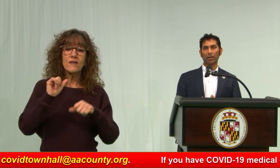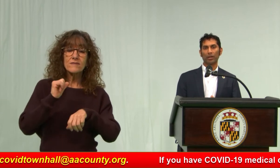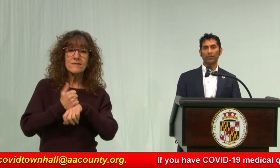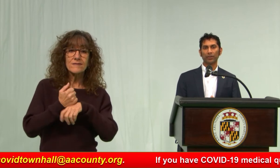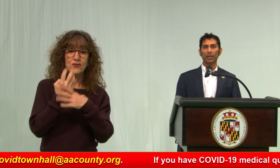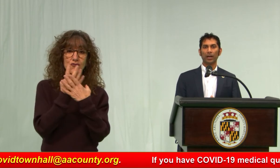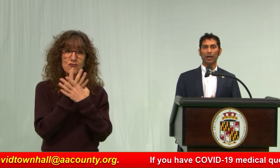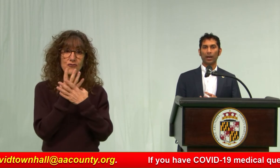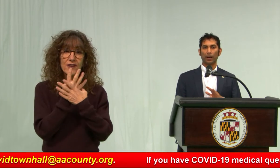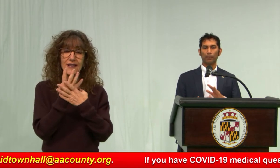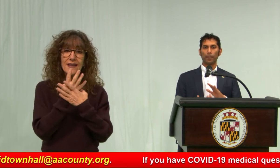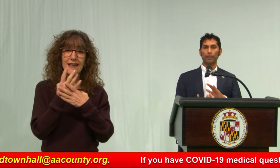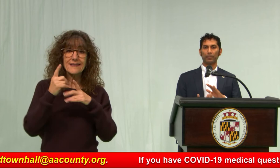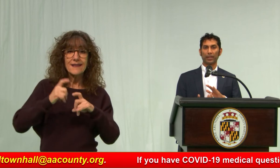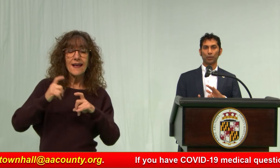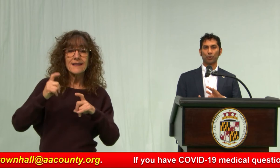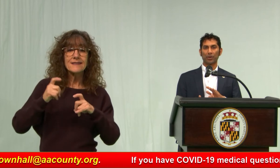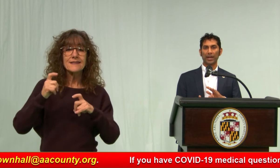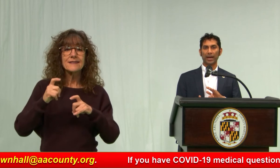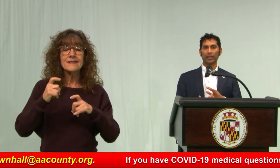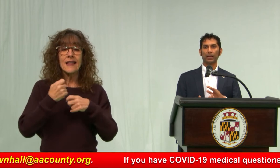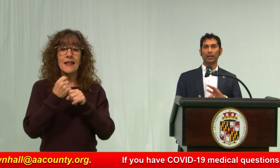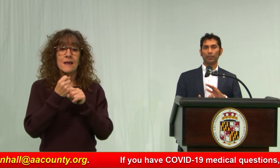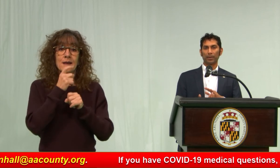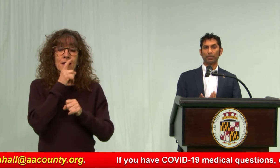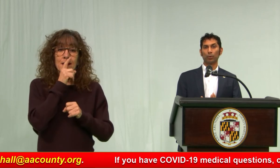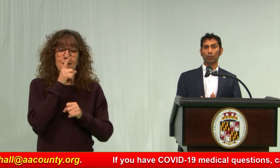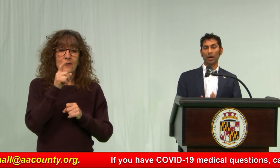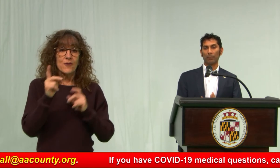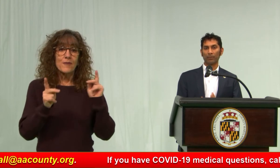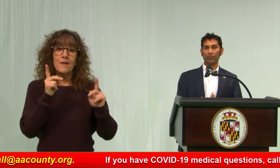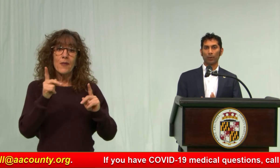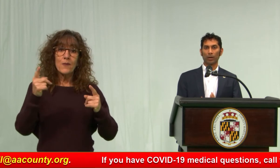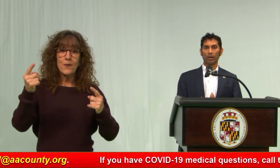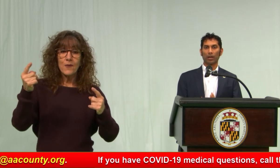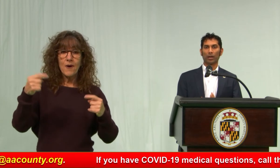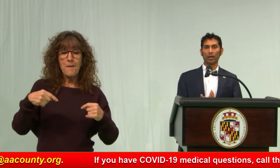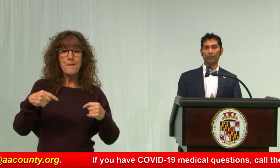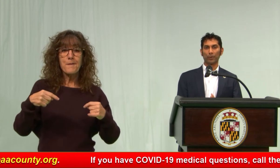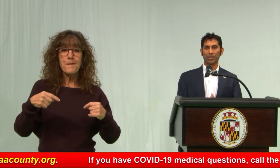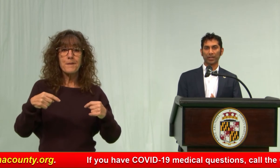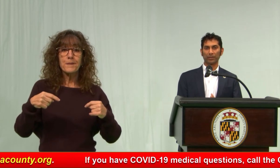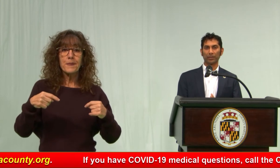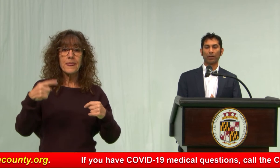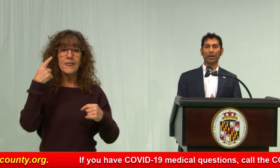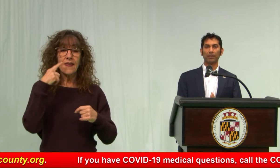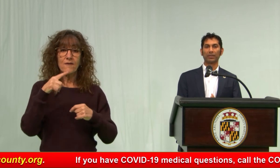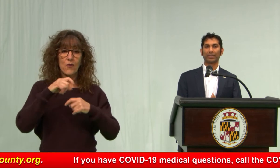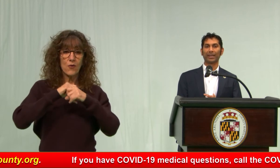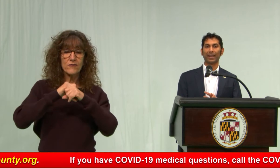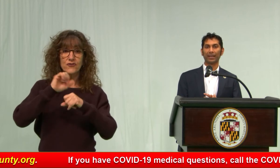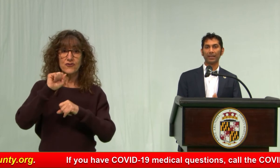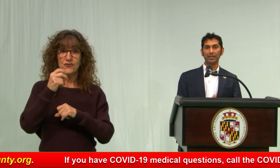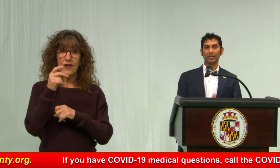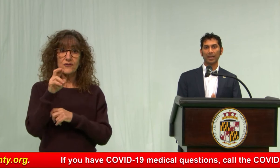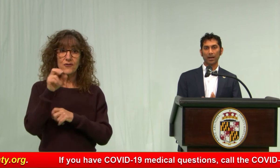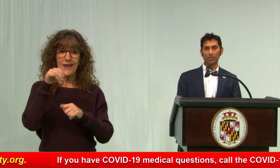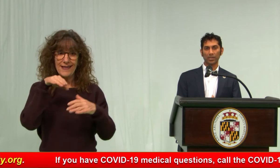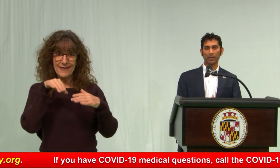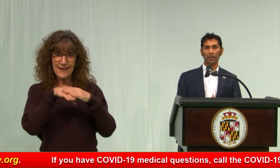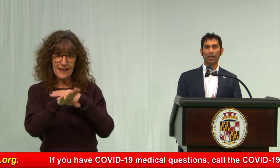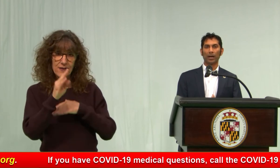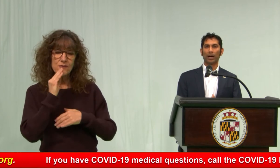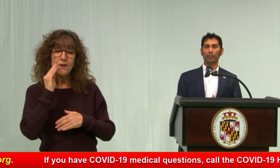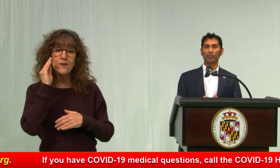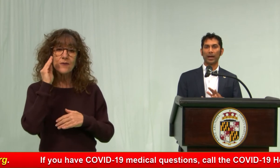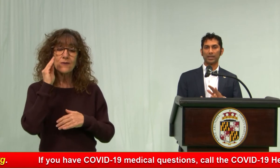screening protocols, making sure that people who come for shelter are able to get into